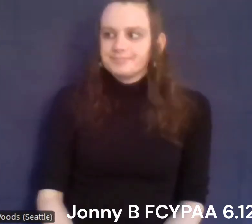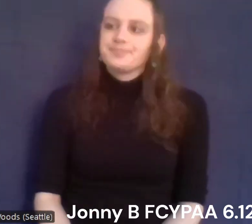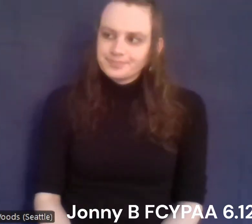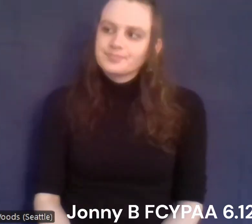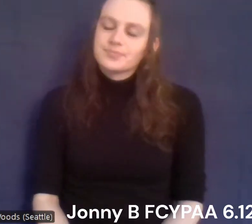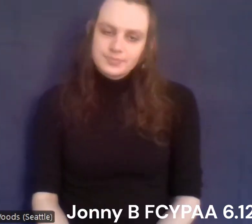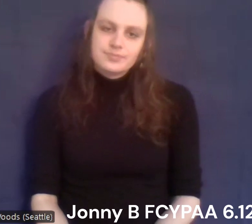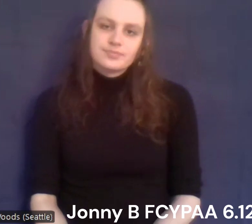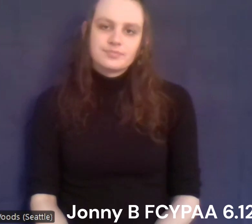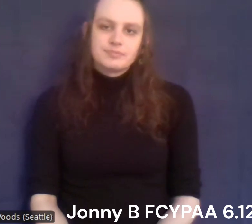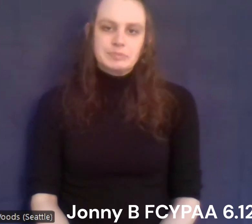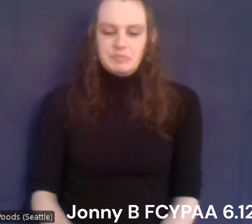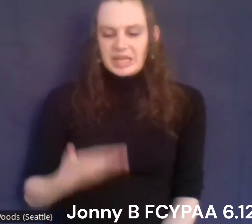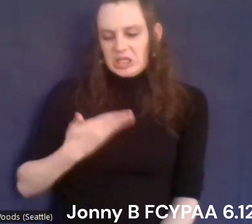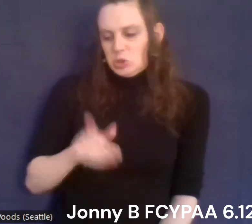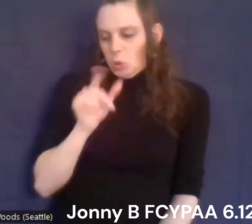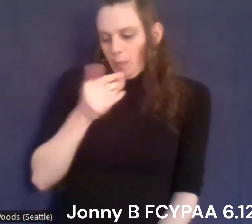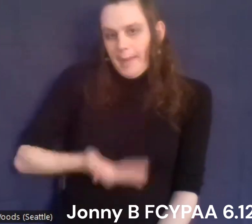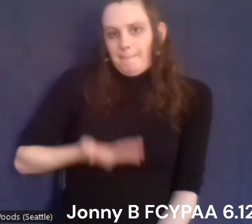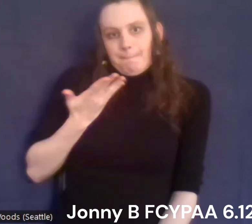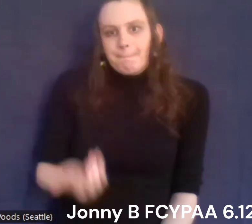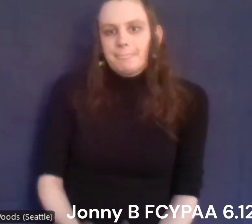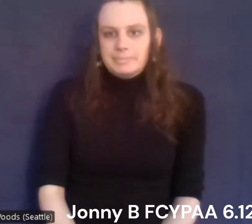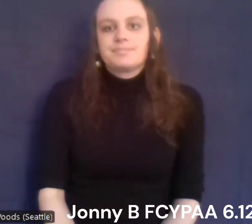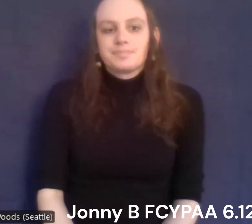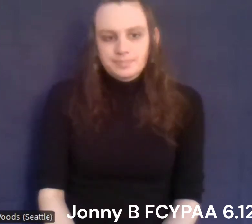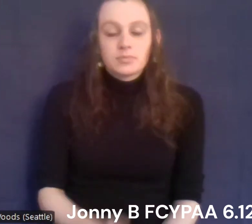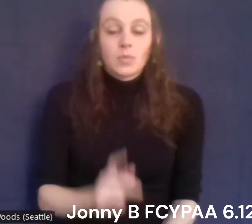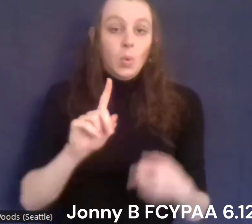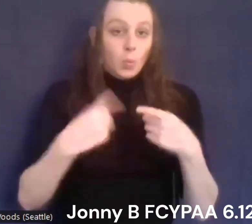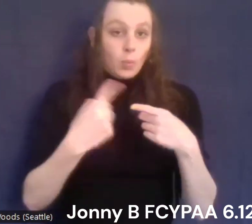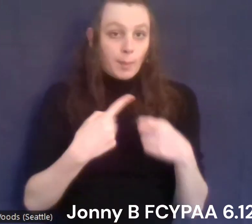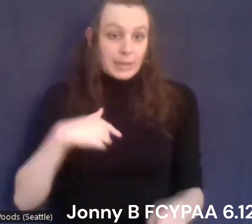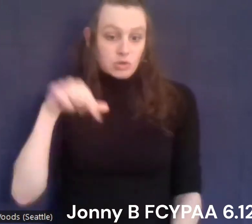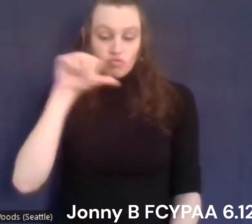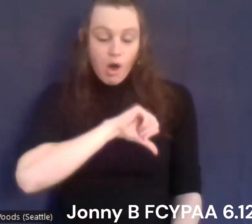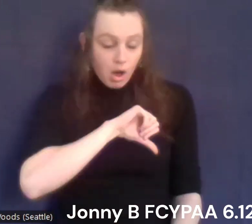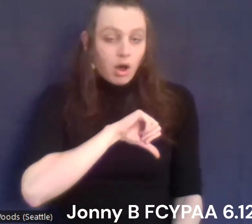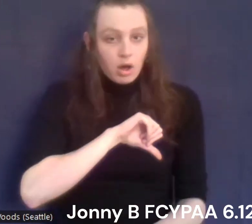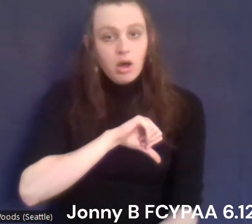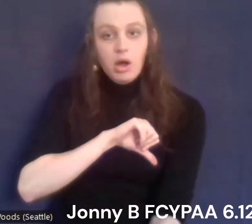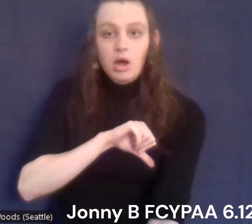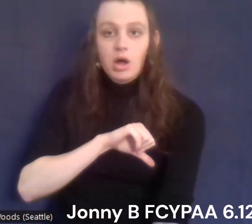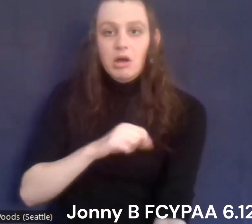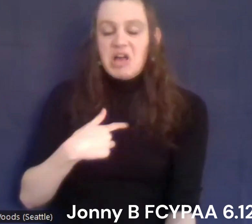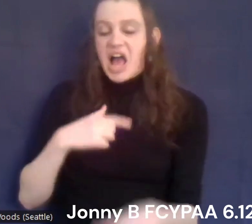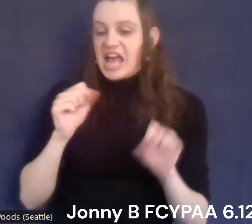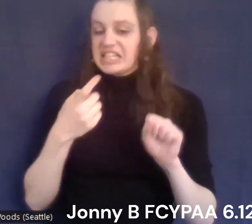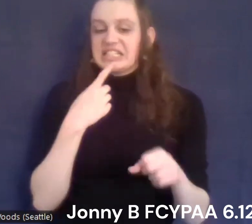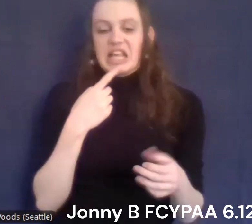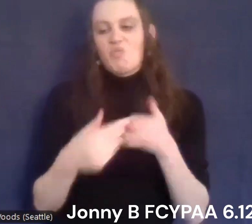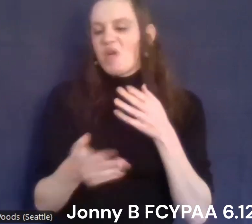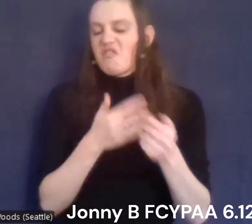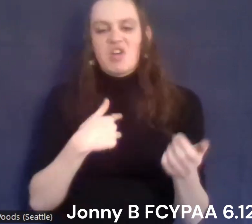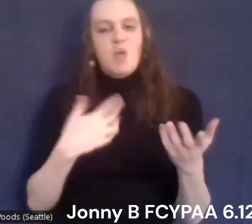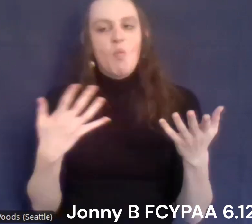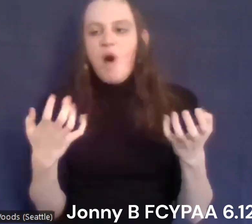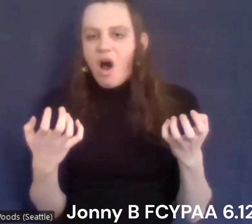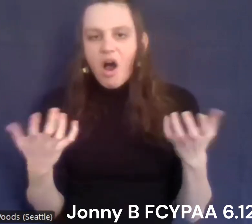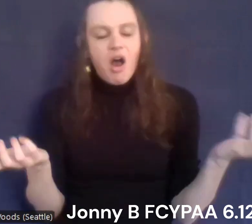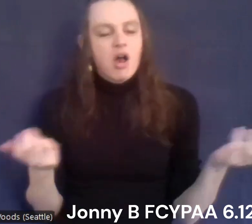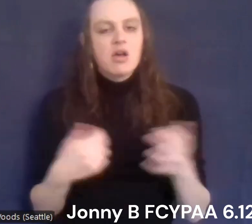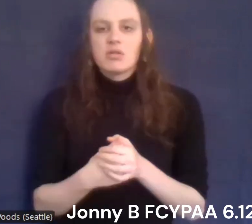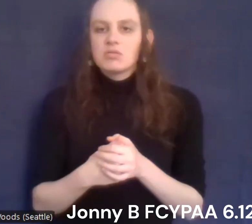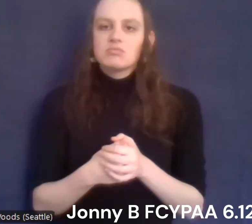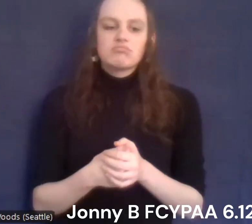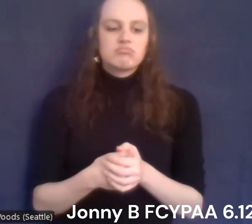This is who I am." Because when I was drinking, I could say the thing that I wanted to. I could